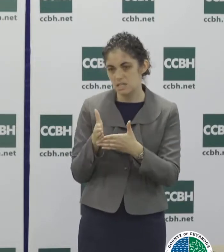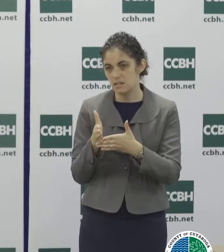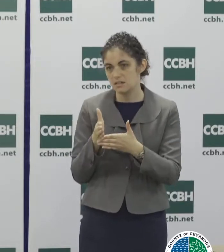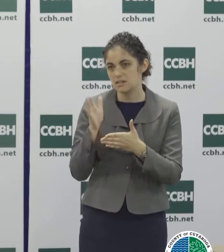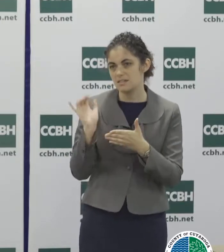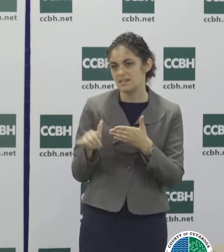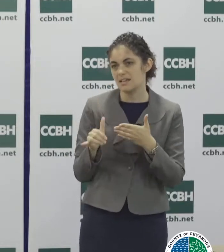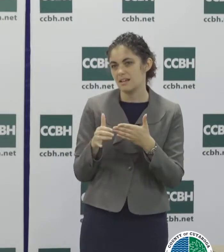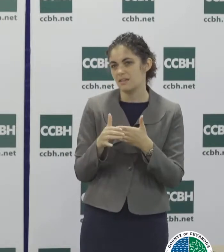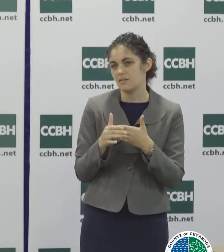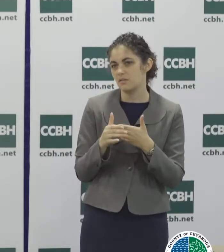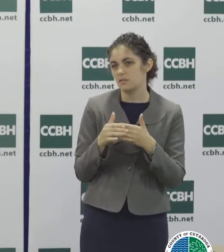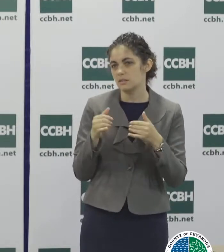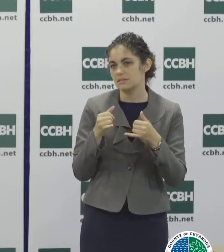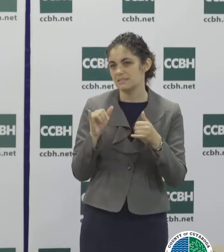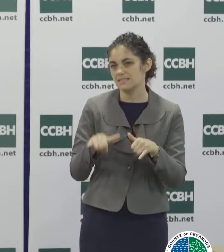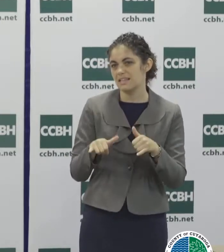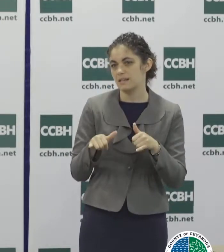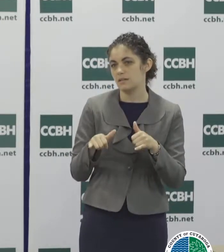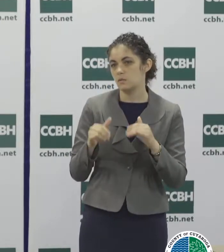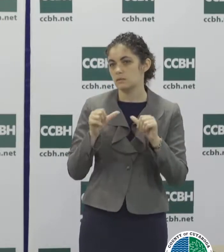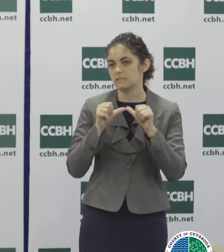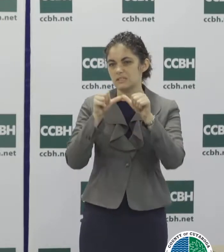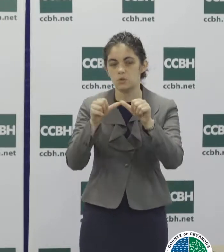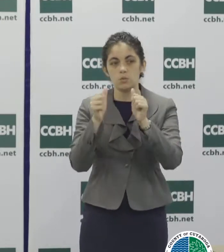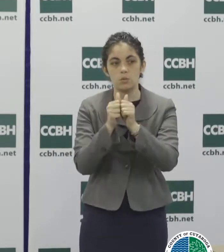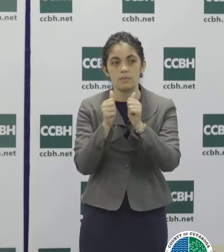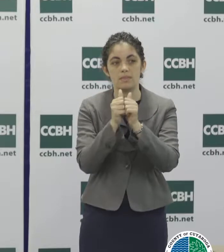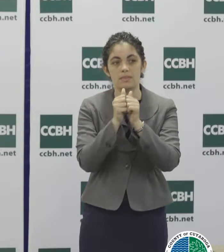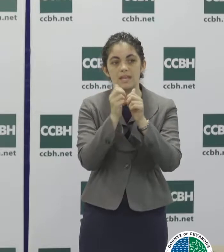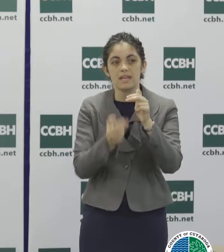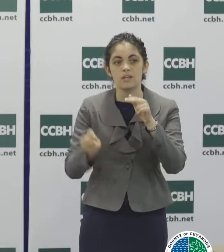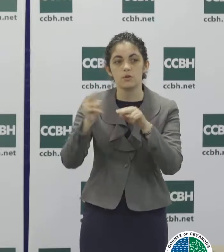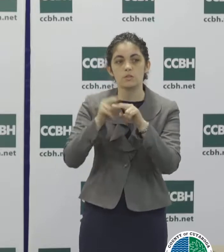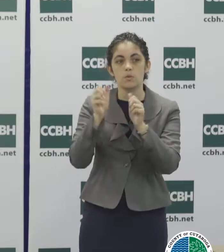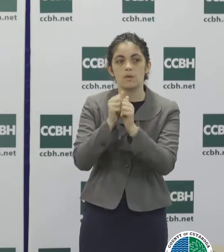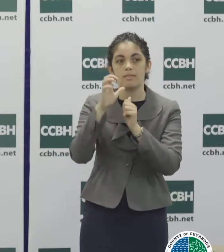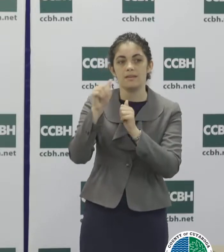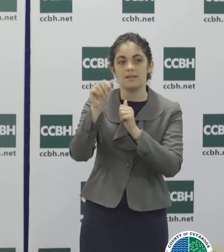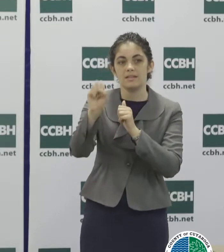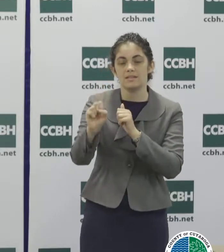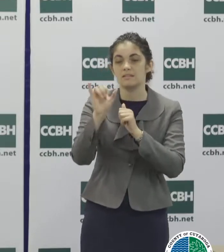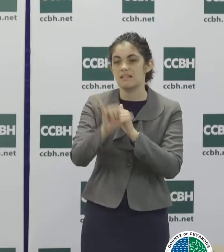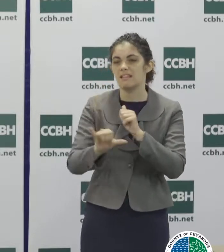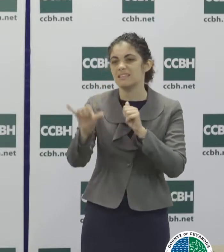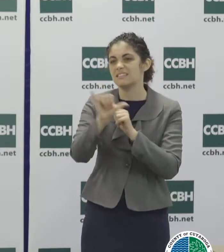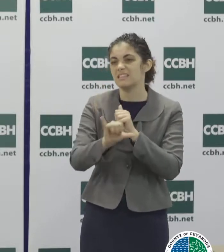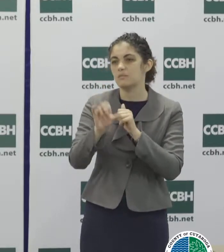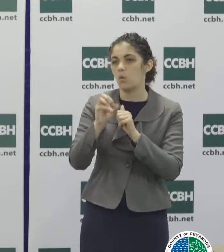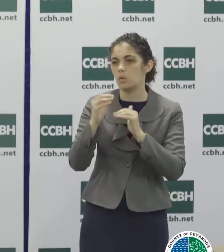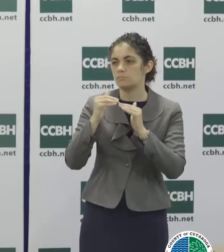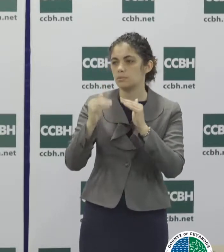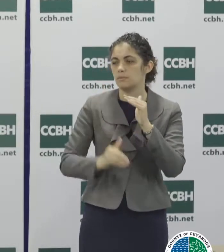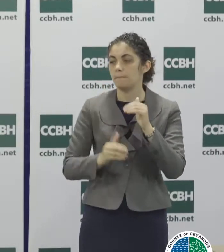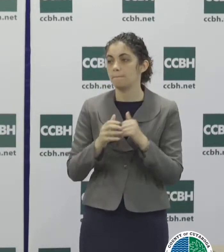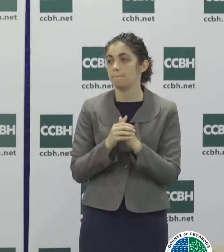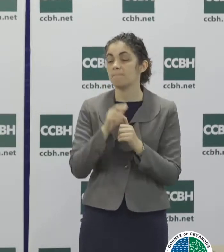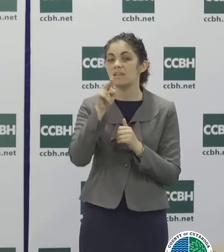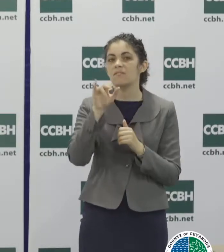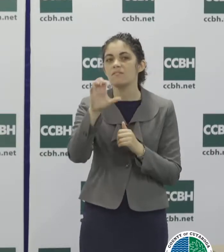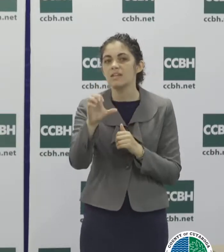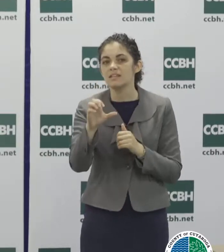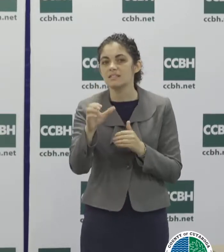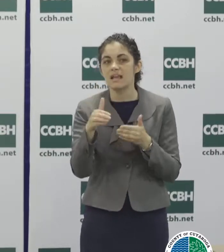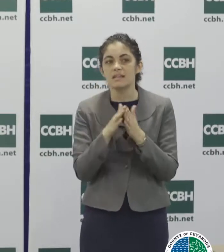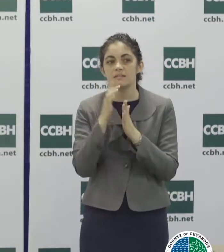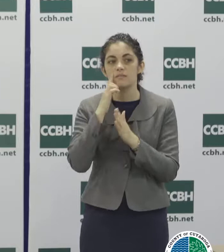is that in line or consistent with the increase in cases, or is that remained flat? Or Yeah, so Vic's question is